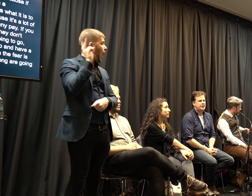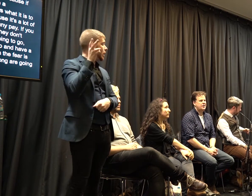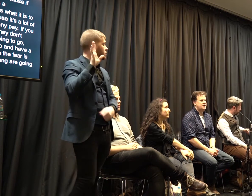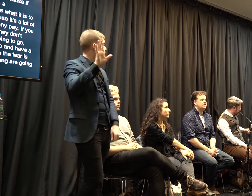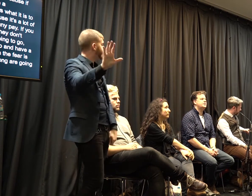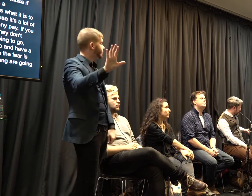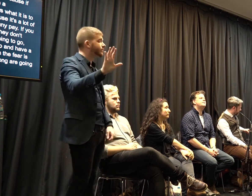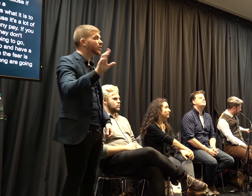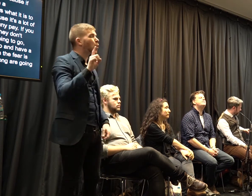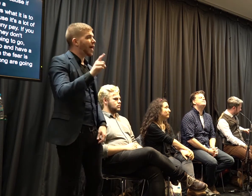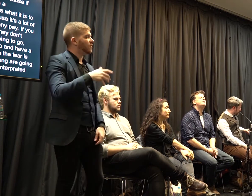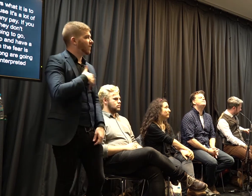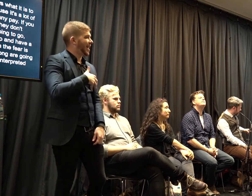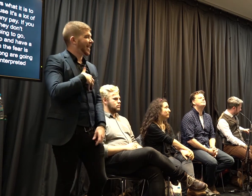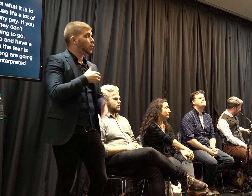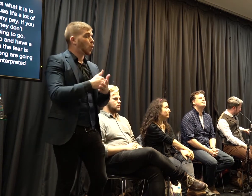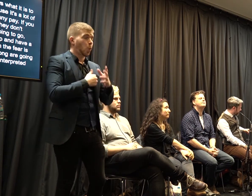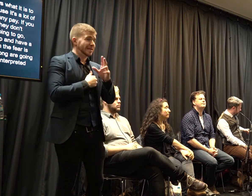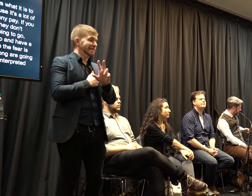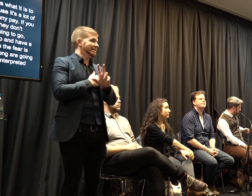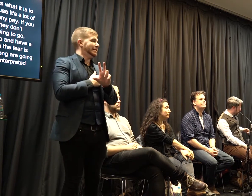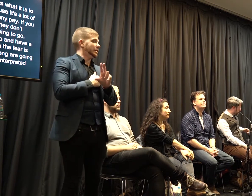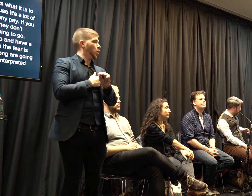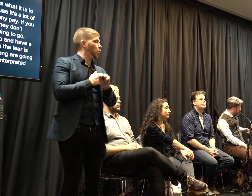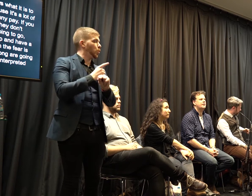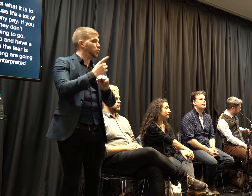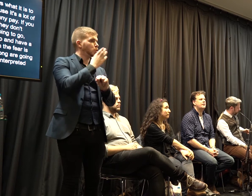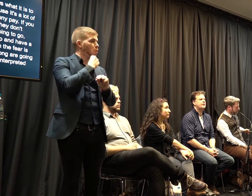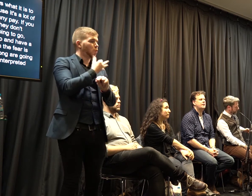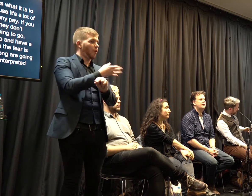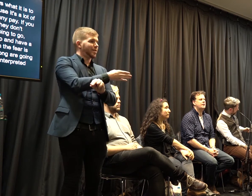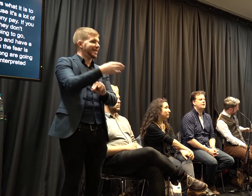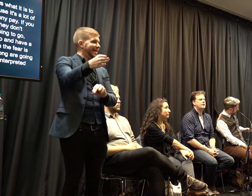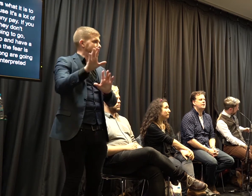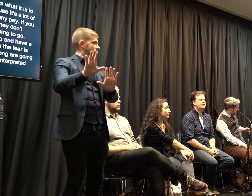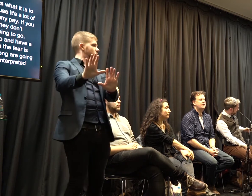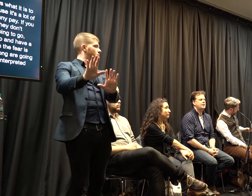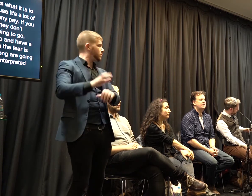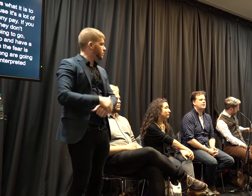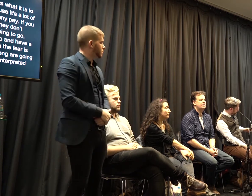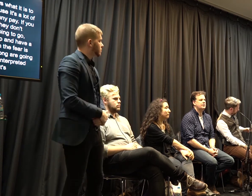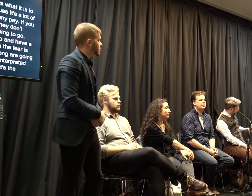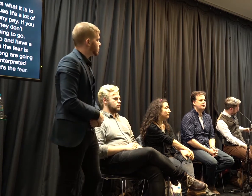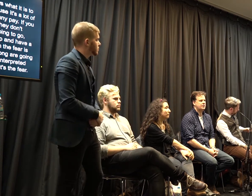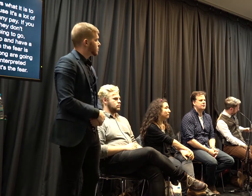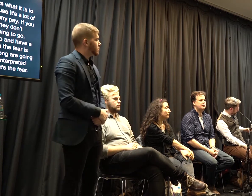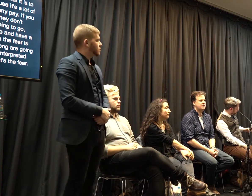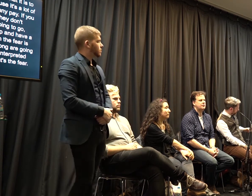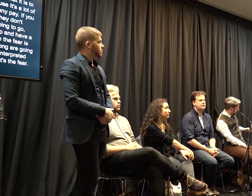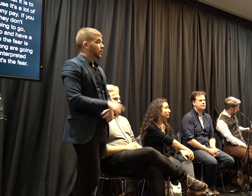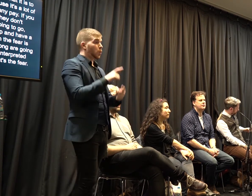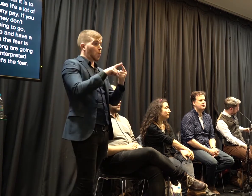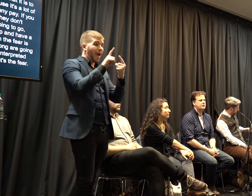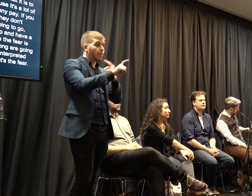So that's the fear. So we always go, no, please don't go down that route. It's up to you, but please don't. And to go back to the question